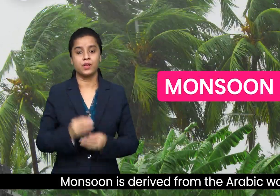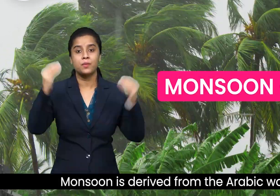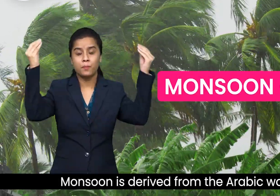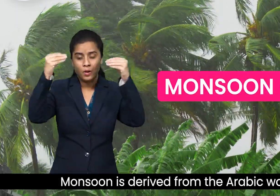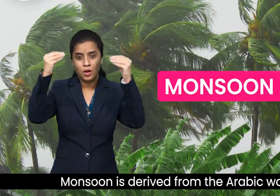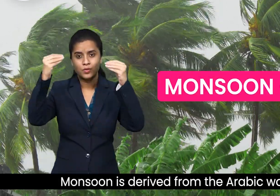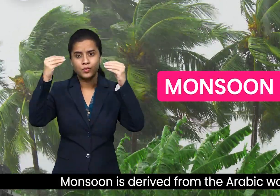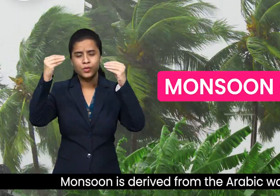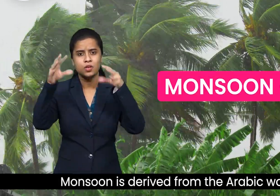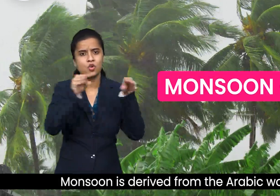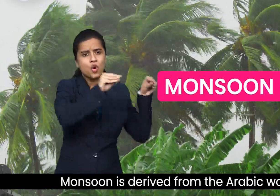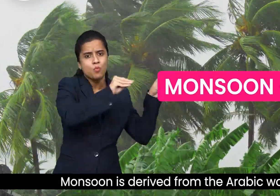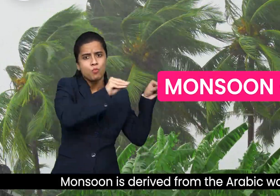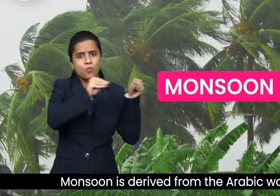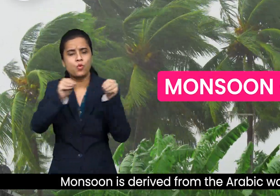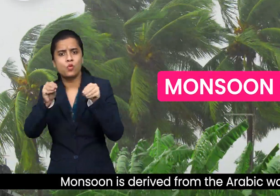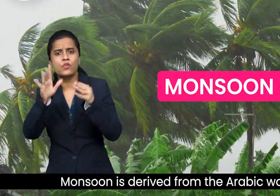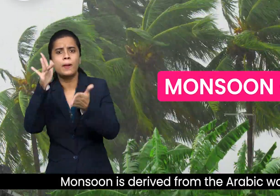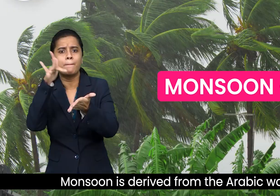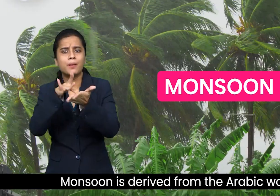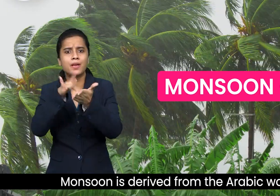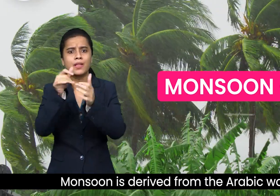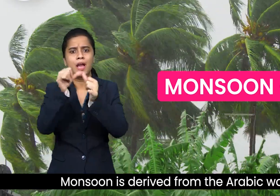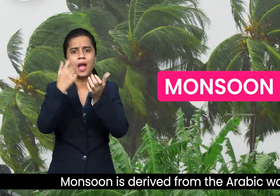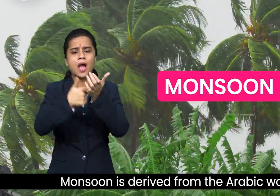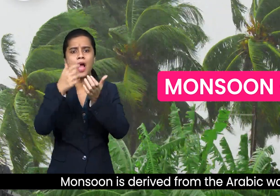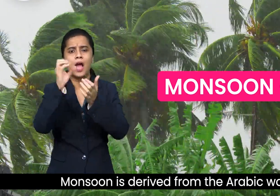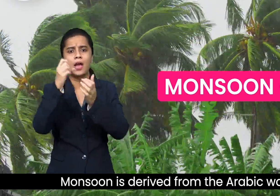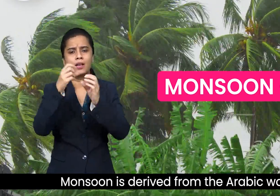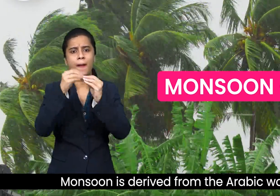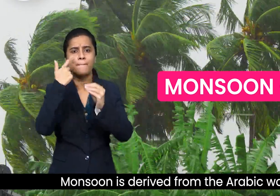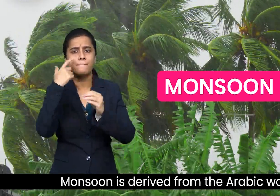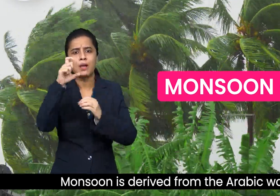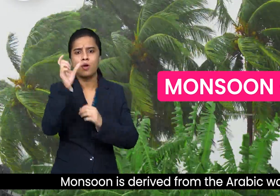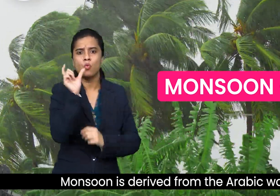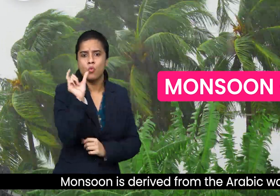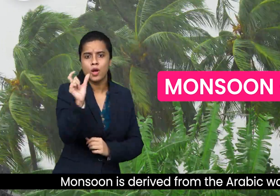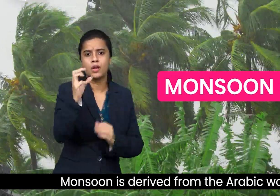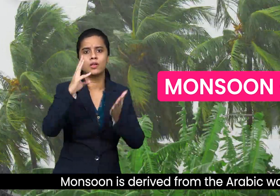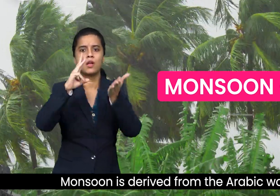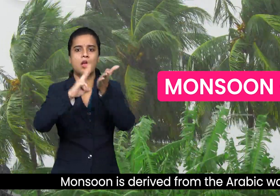Monsoon is derived from the Arabic word mawsam.